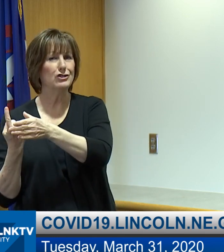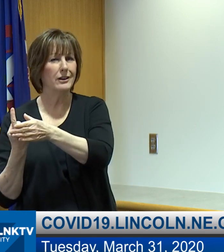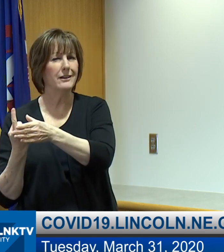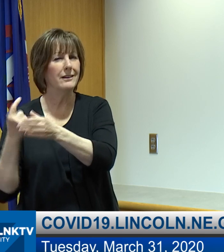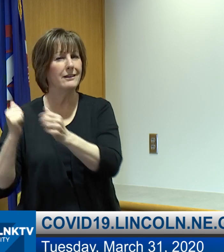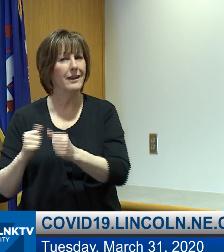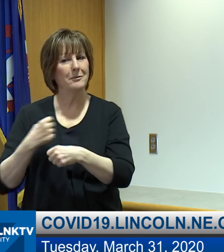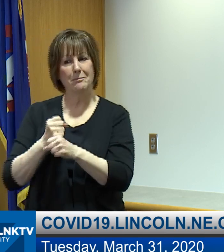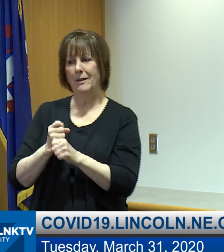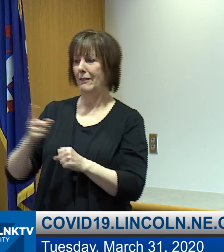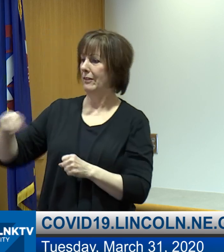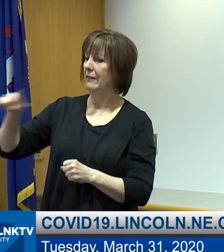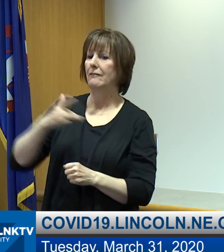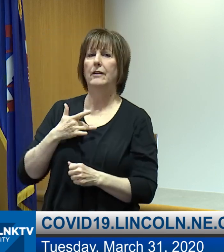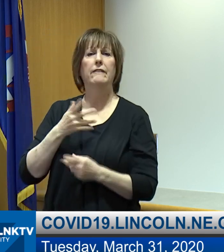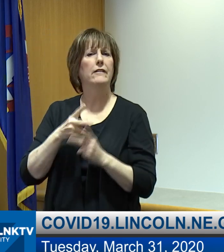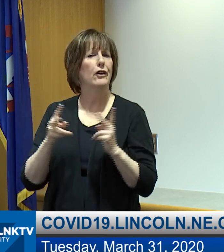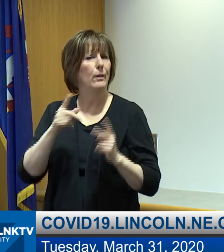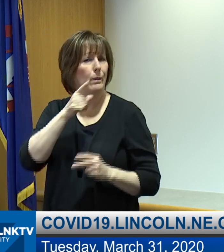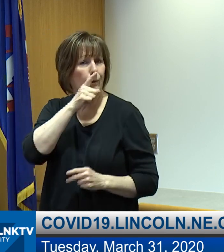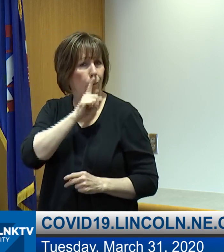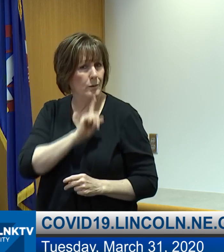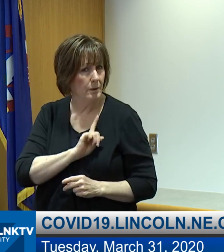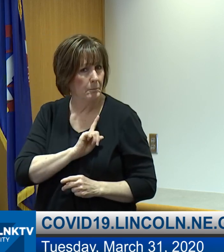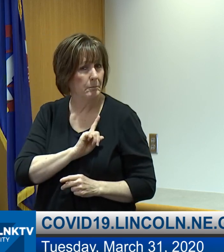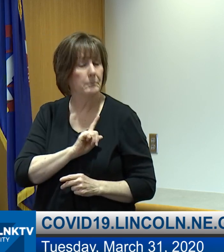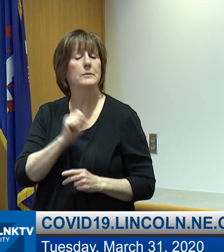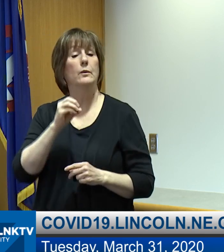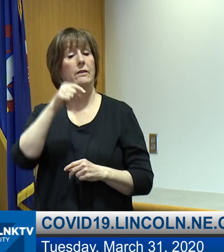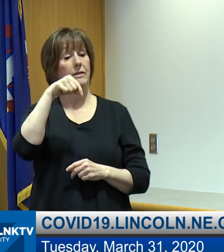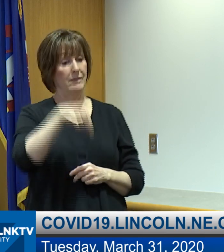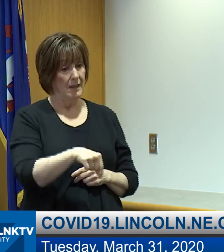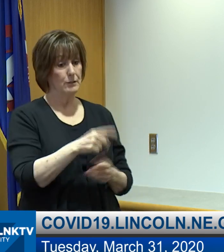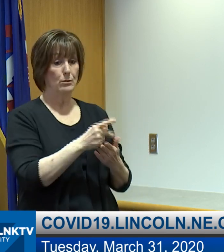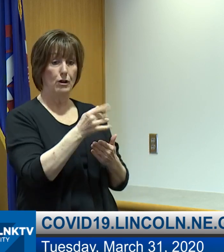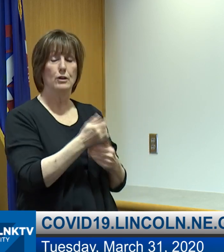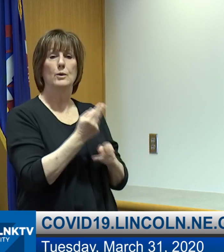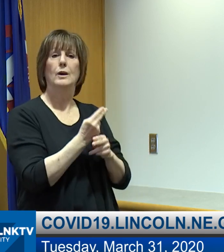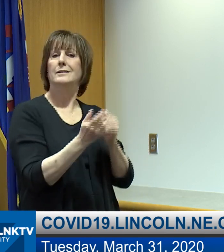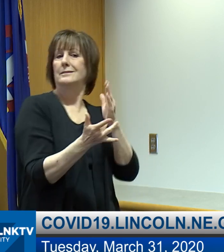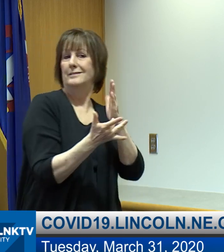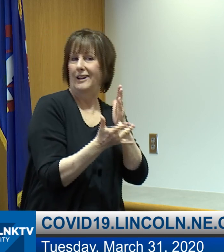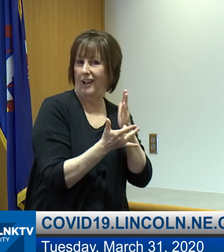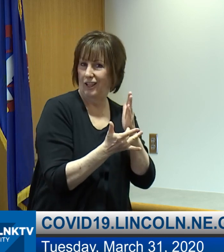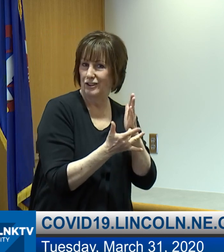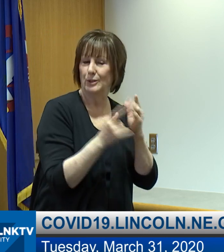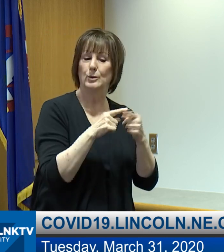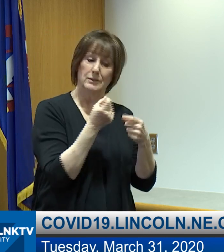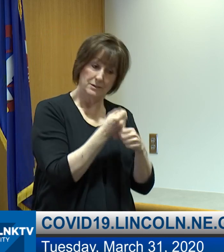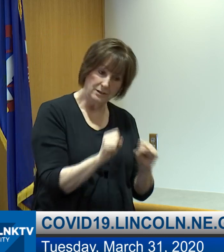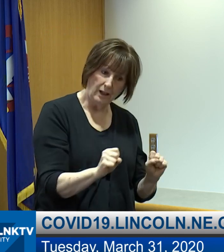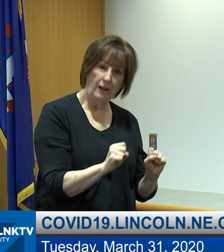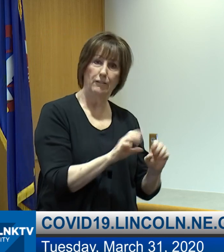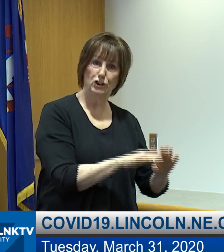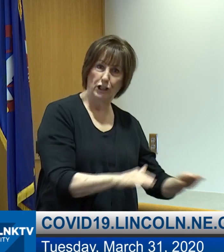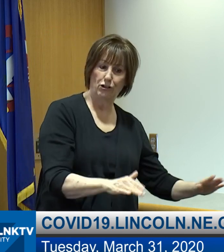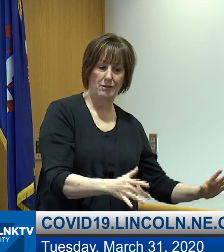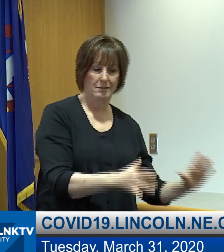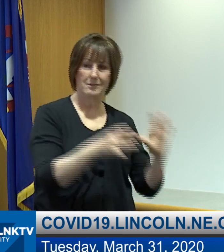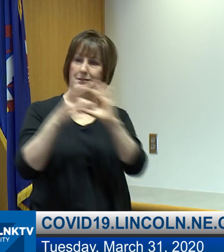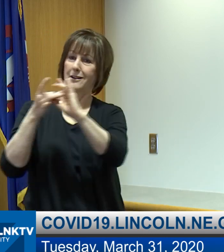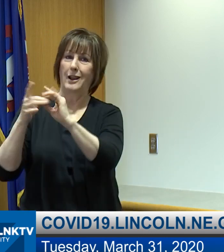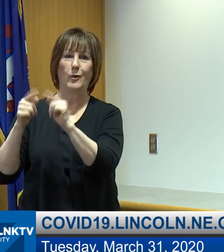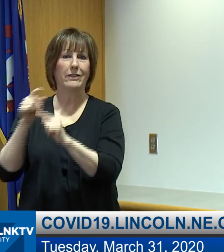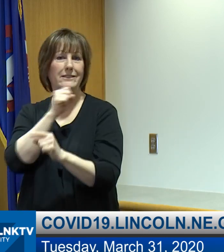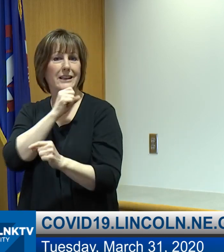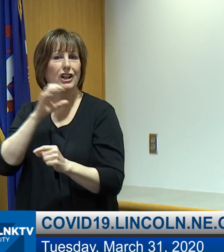can leave our seniors feeling really lonely. And this project will use technology to safely connect children with our seniors to lift up their